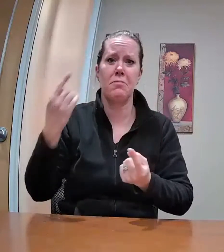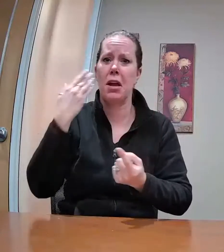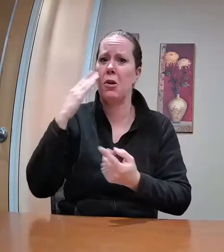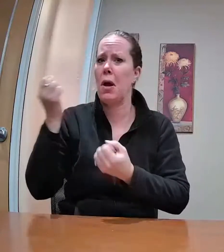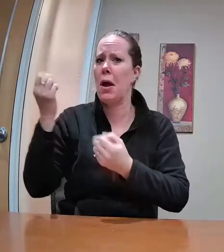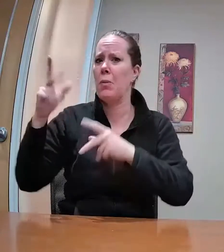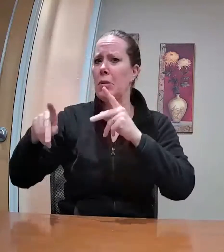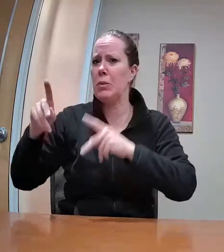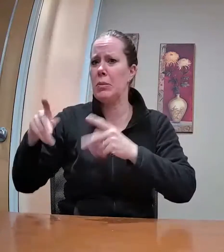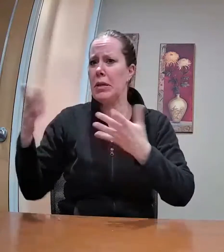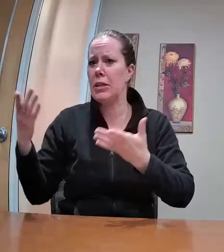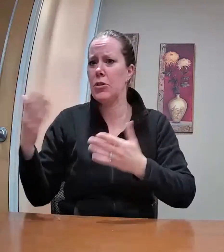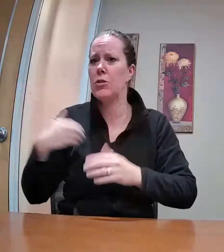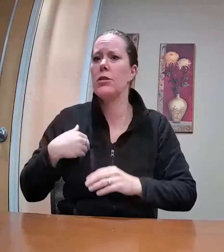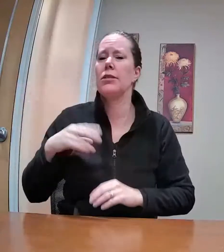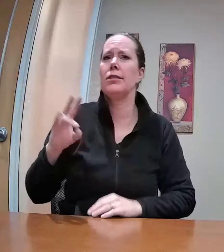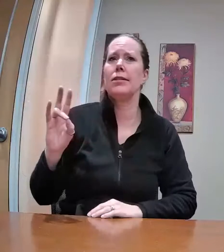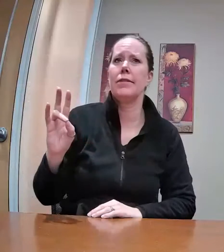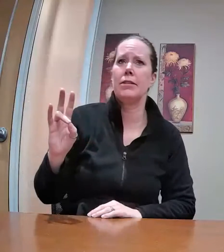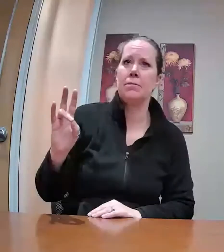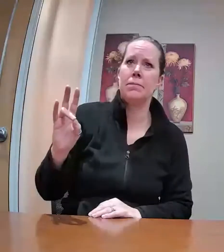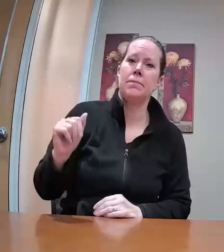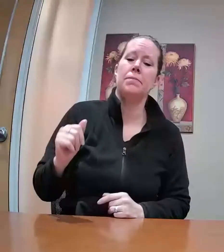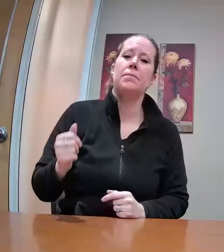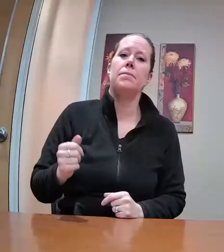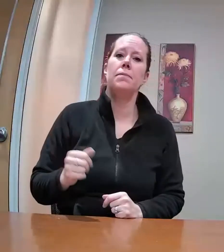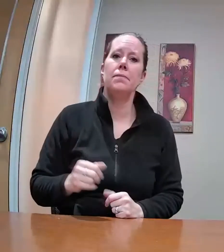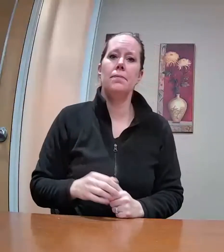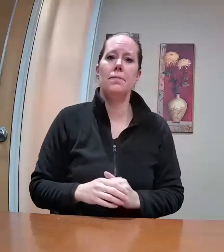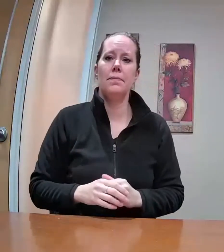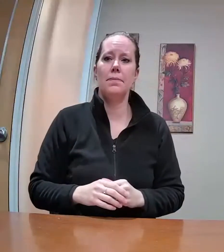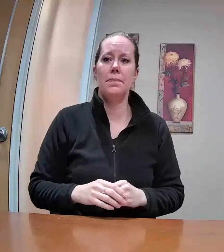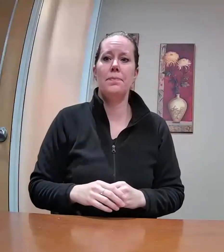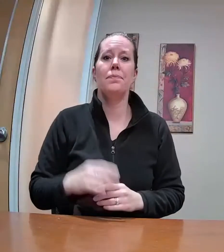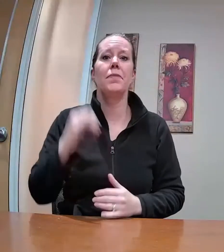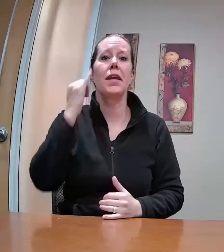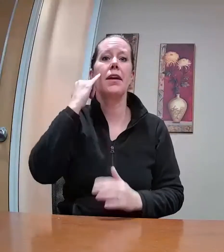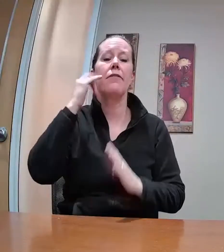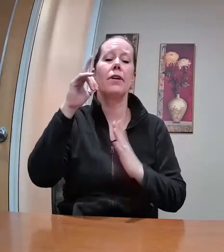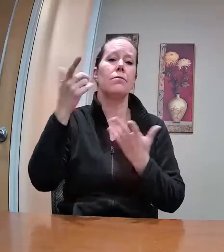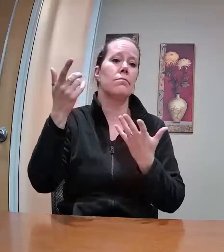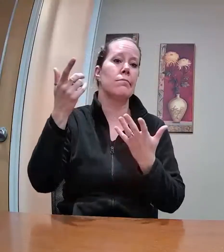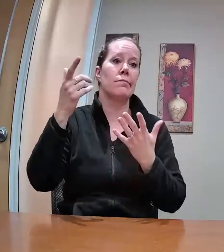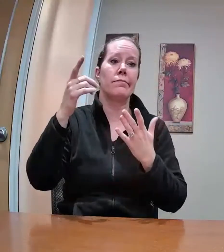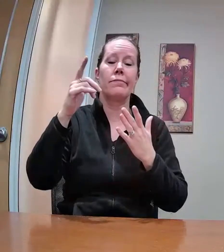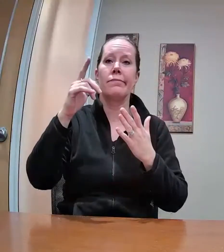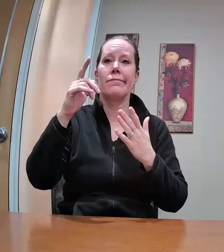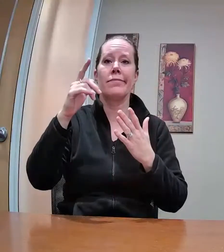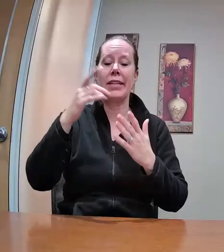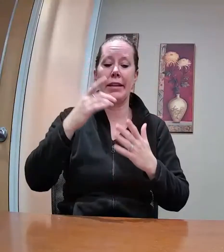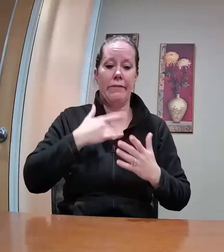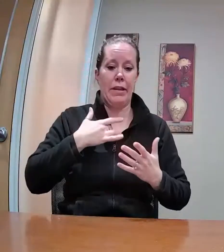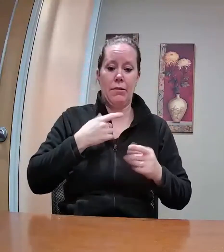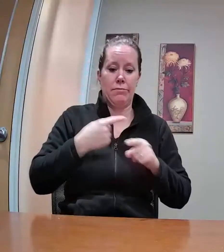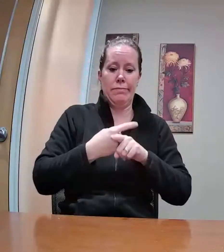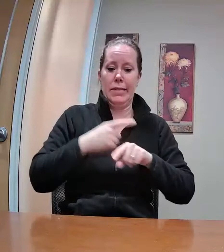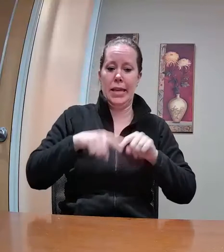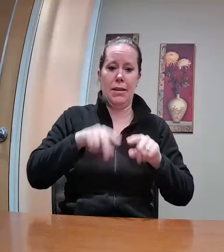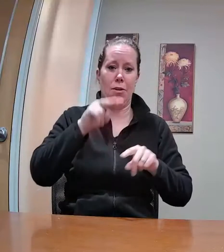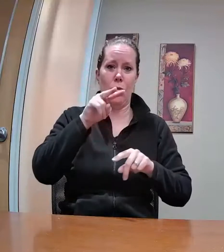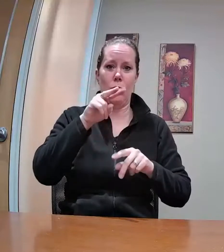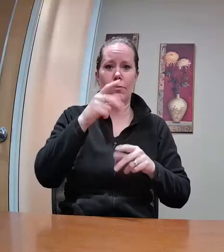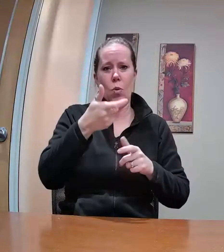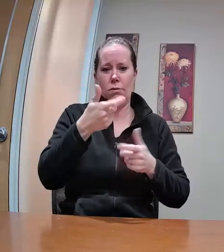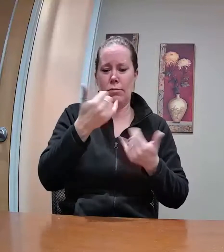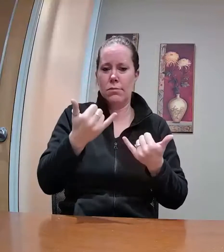on the call. If you're watching this later, and you have a question for me, please feel free